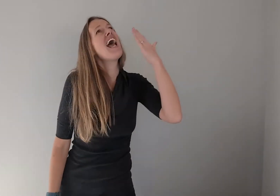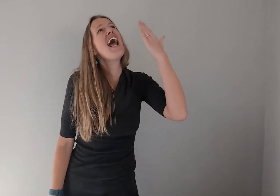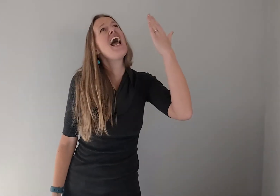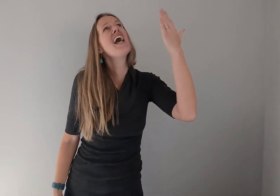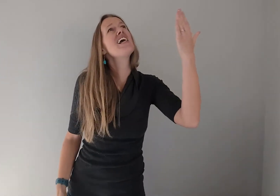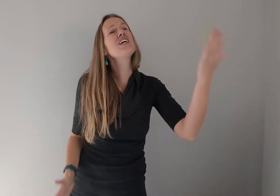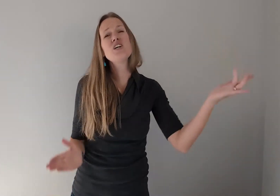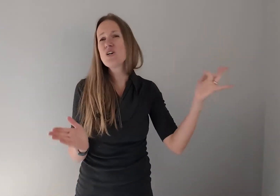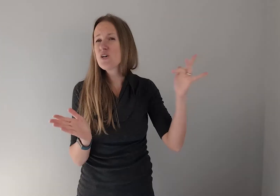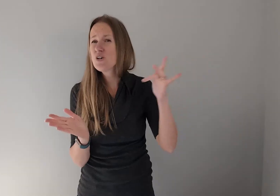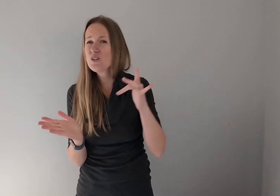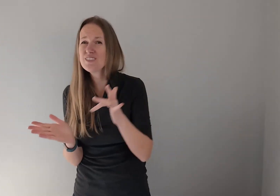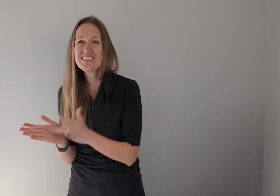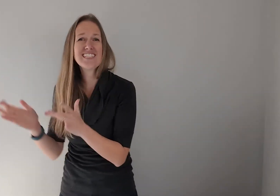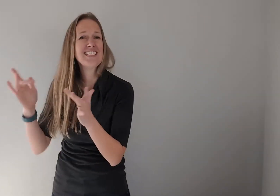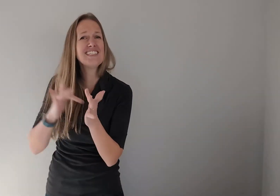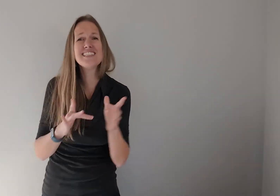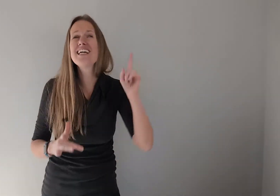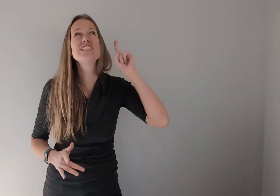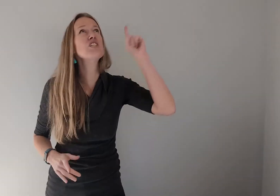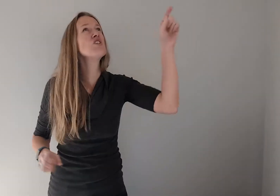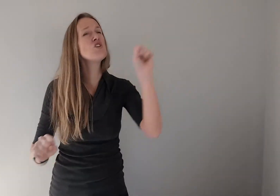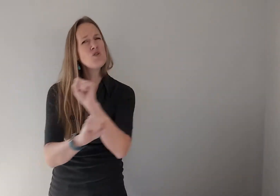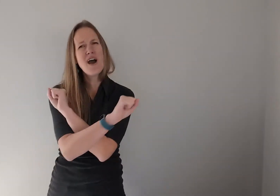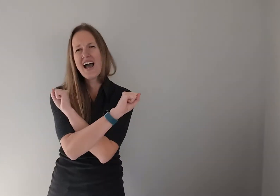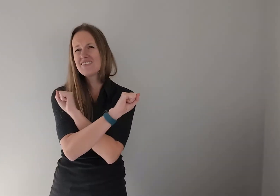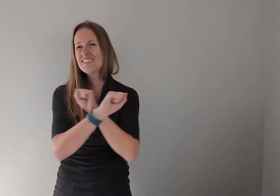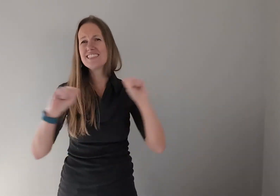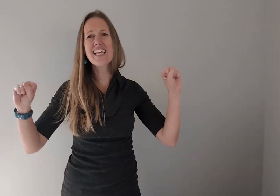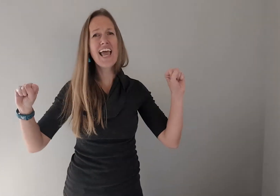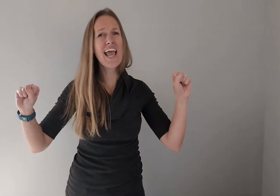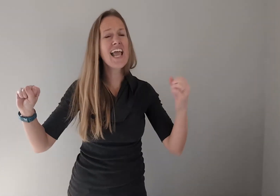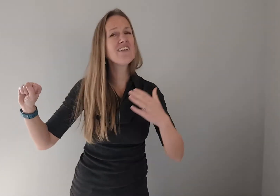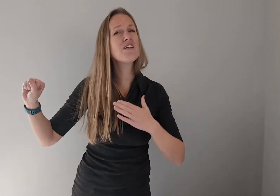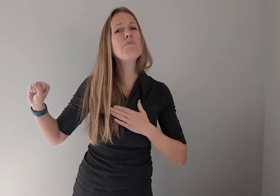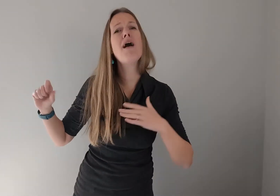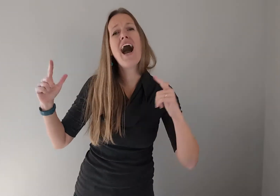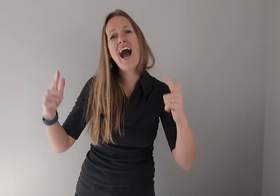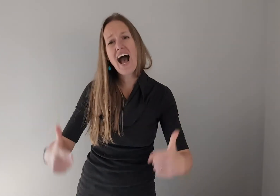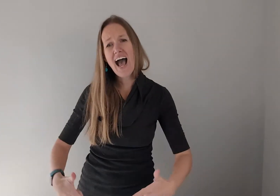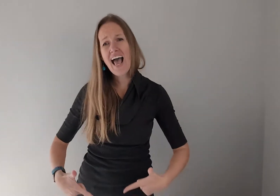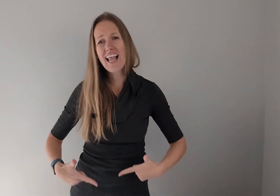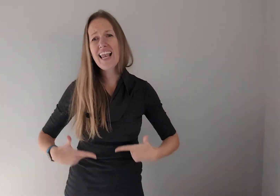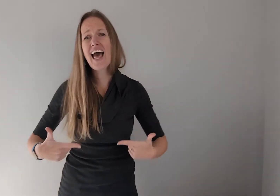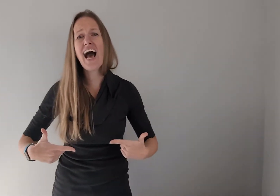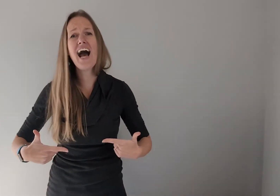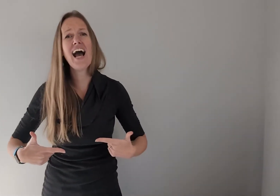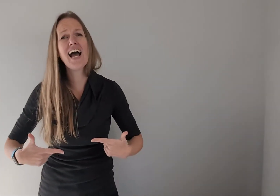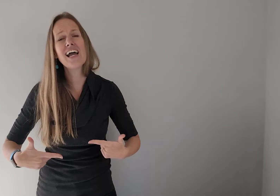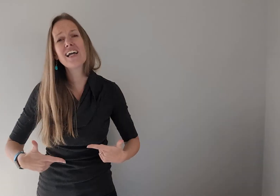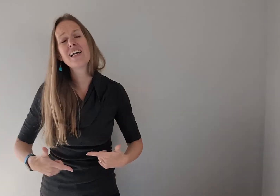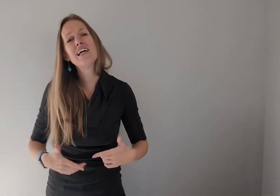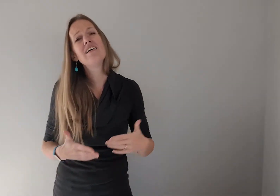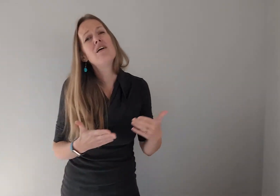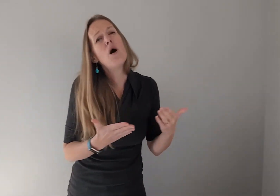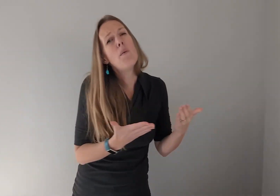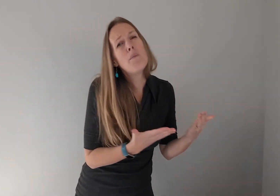Thank you, Jesus, you have saved my life, brought